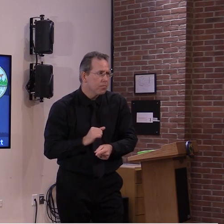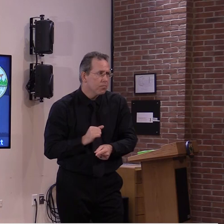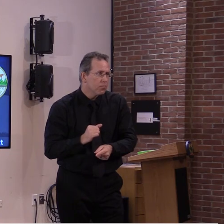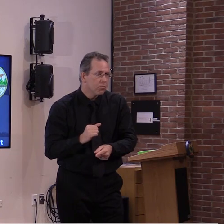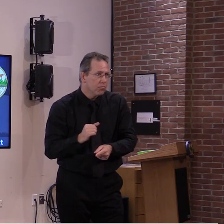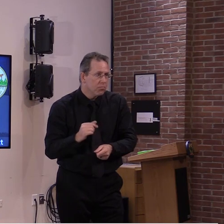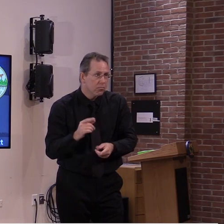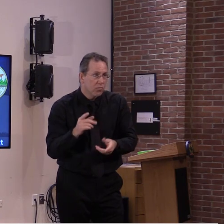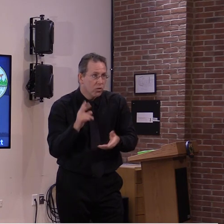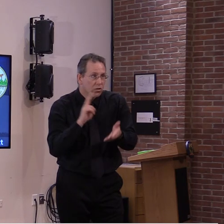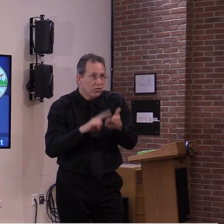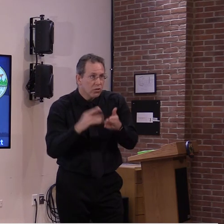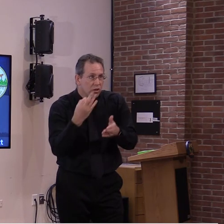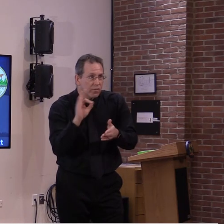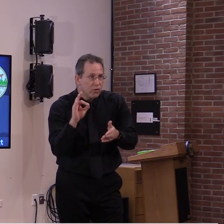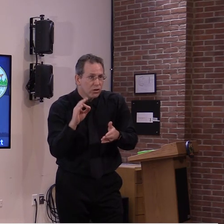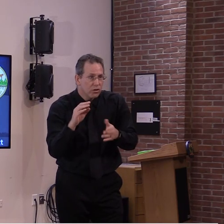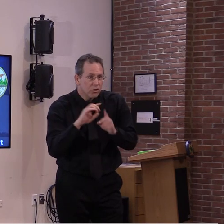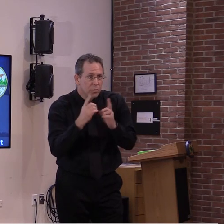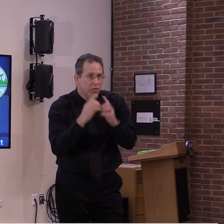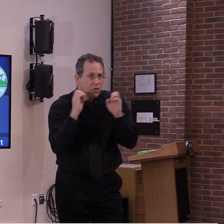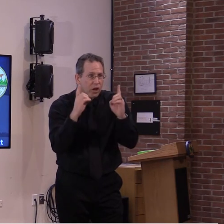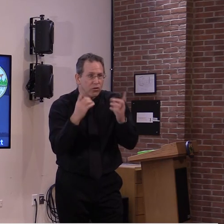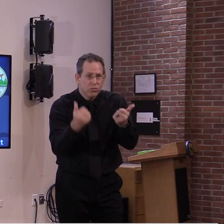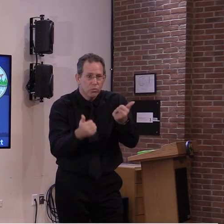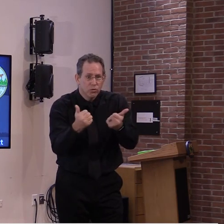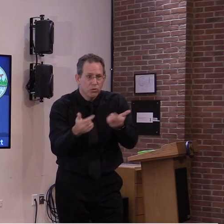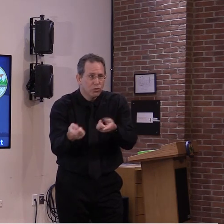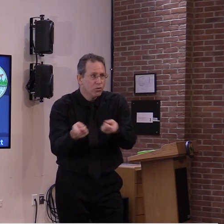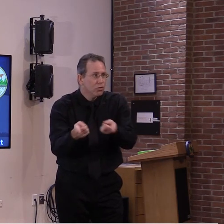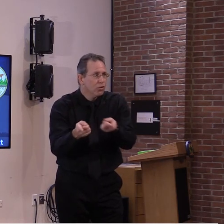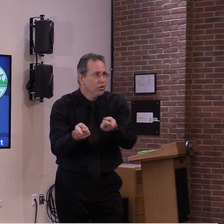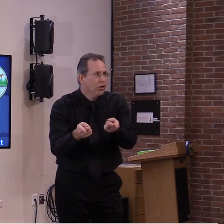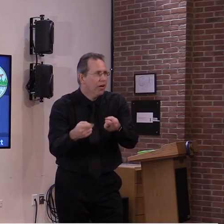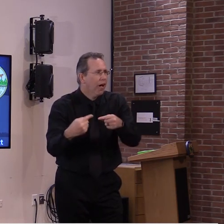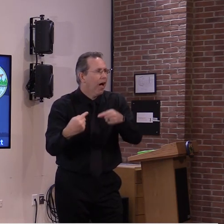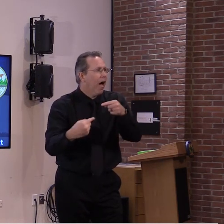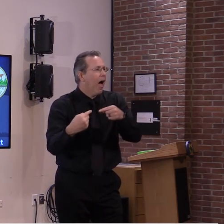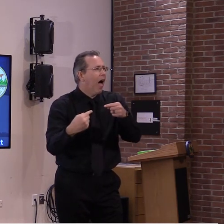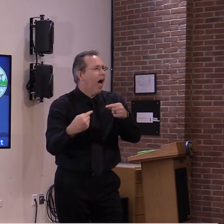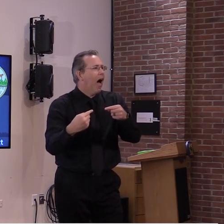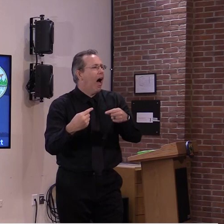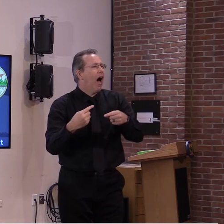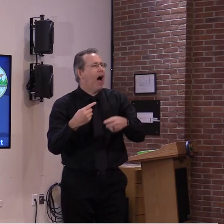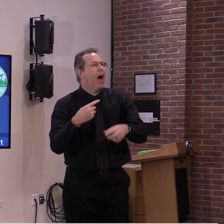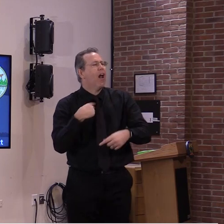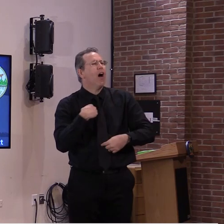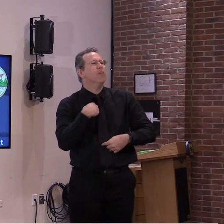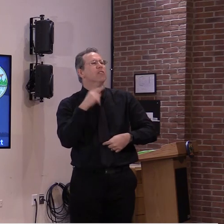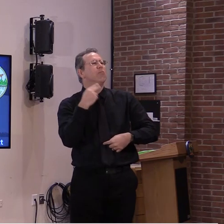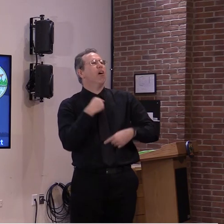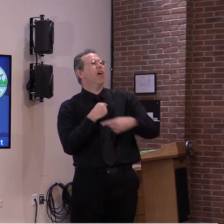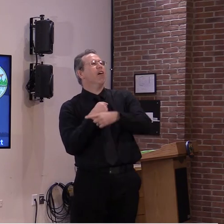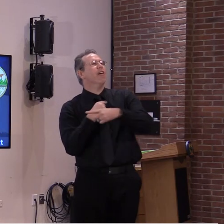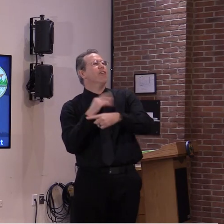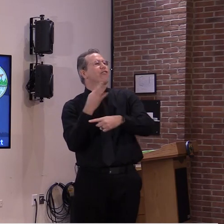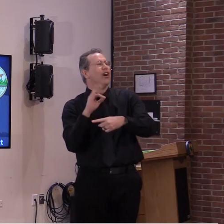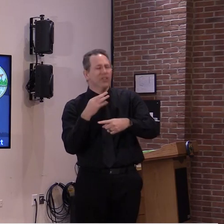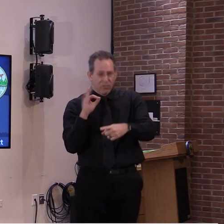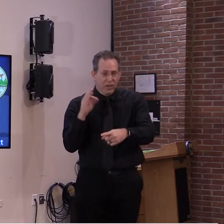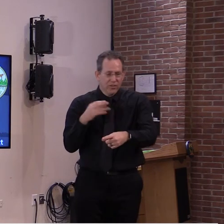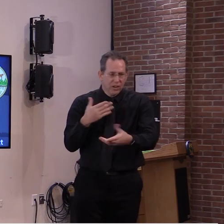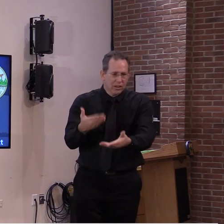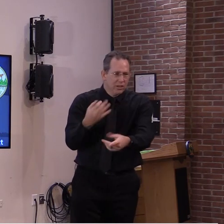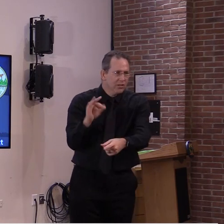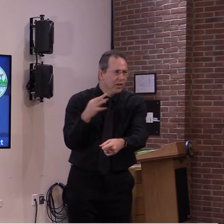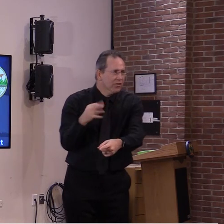Yeah. Secretary Governor, Smith, I don't think we want you to answer that. No, thank you, Governor. I was sitting here